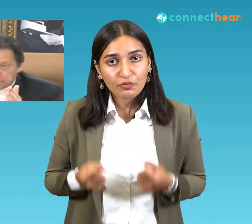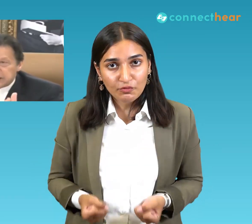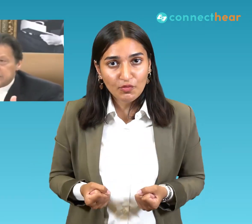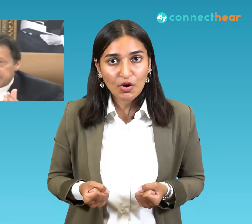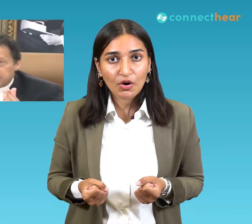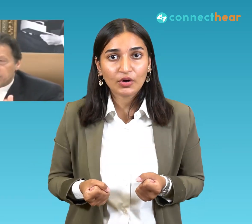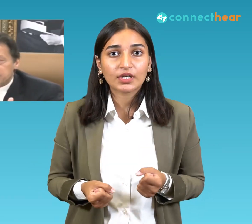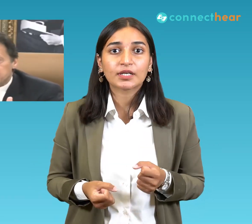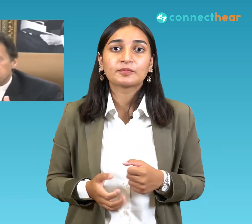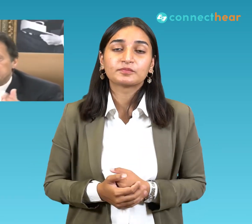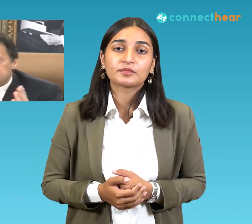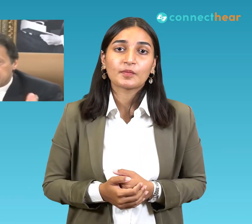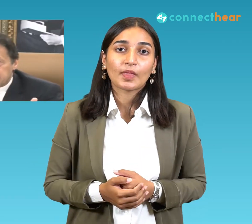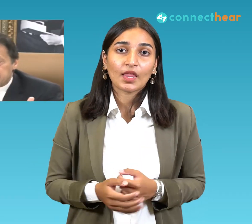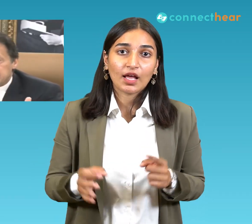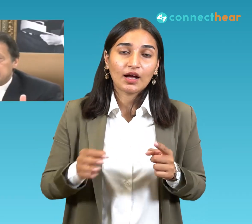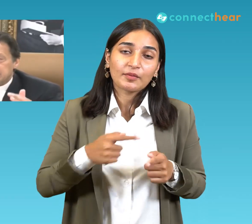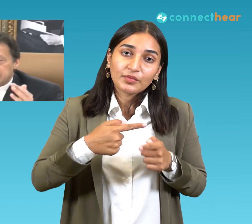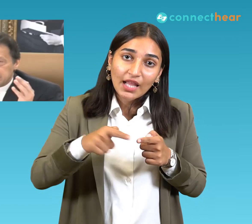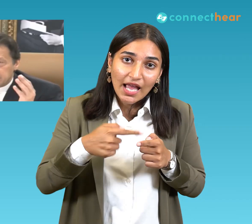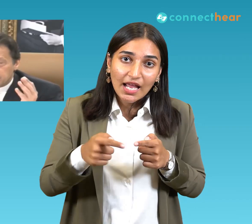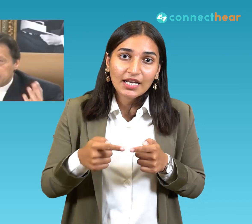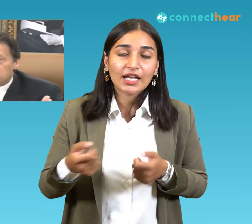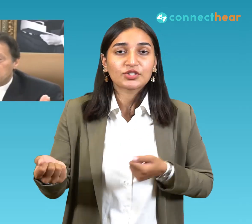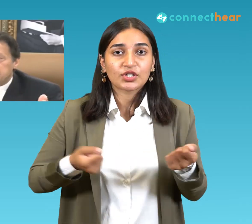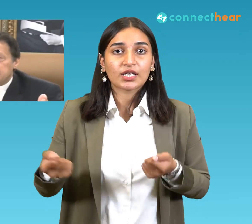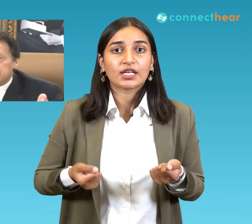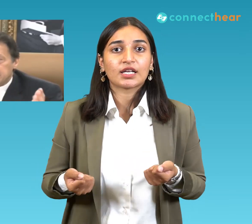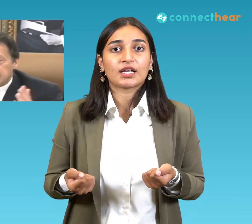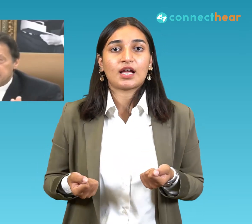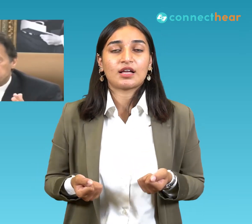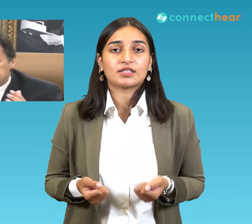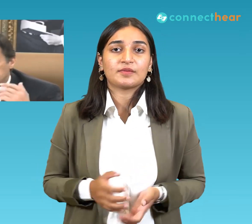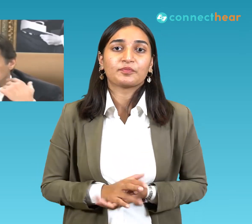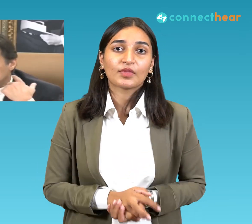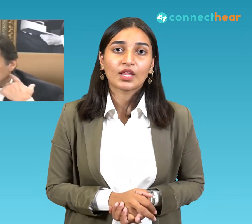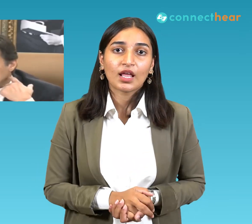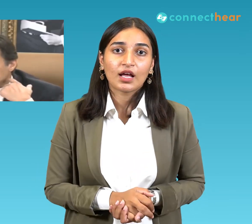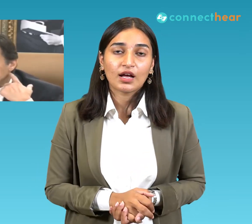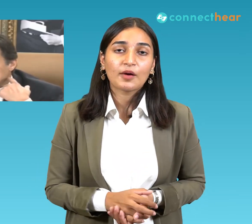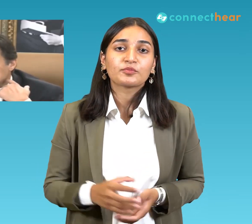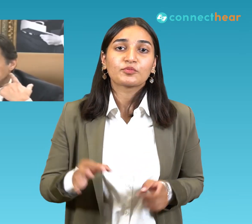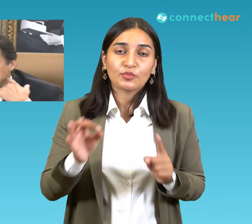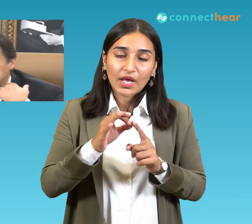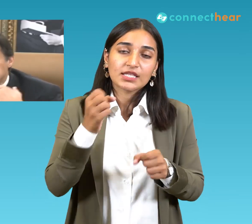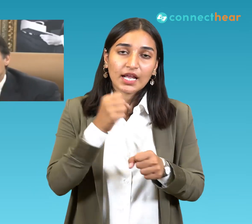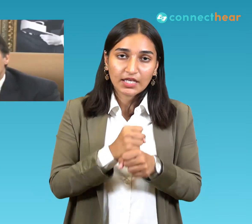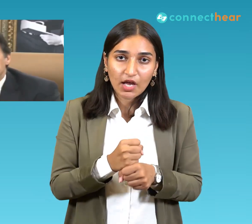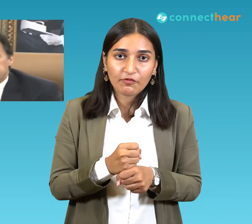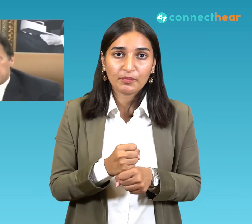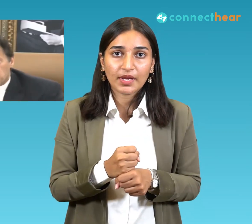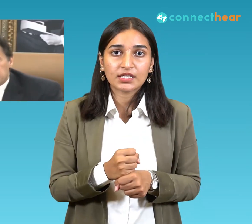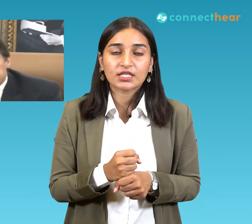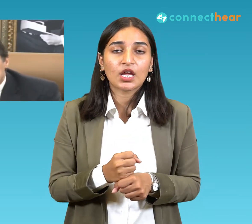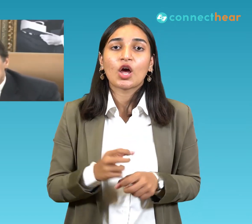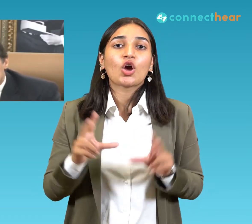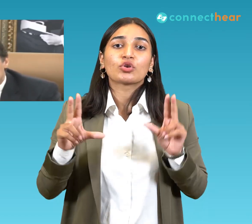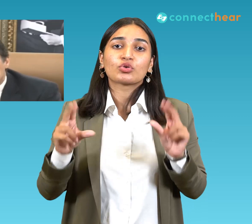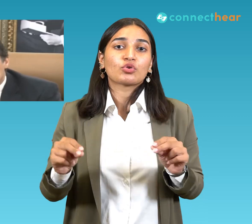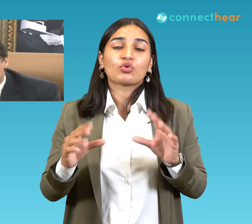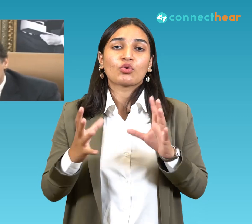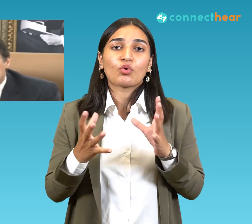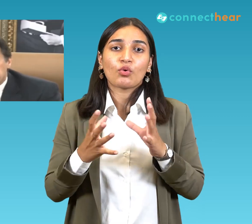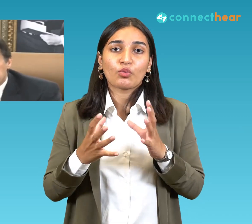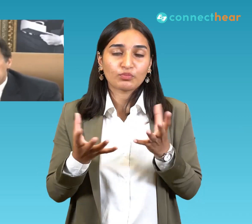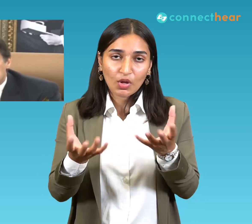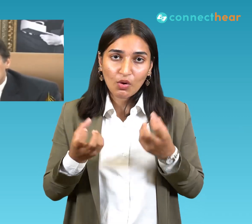this government is very conscious of the environment and the global warming and climate change. We have taken various steps. And one of them is that